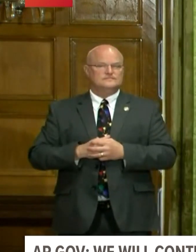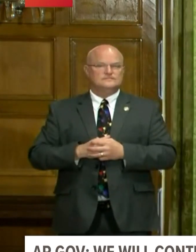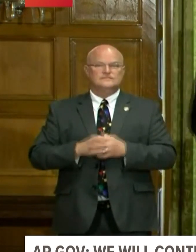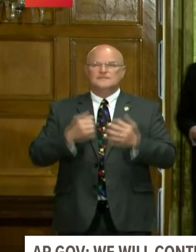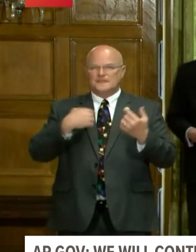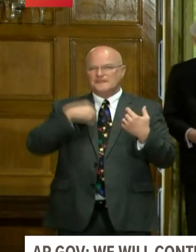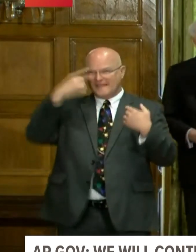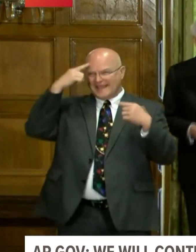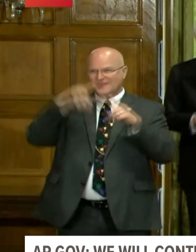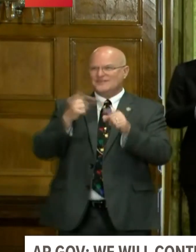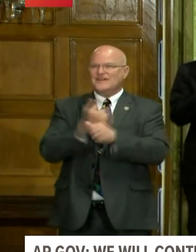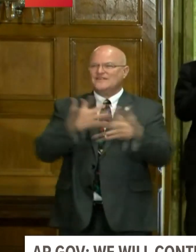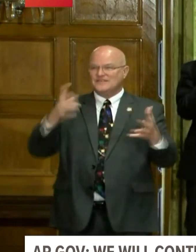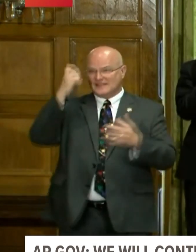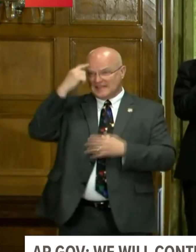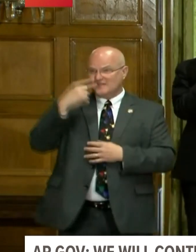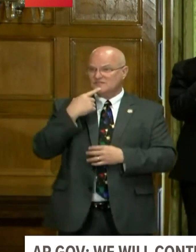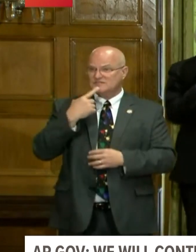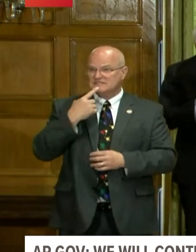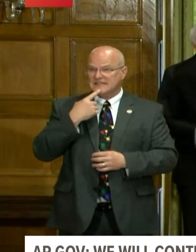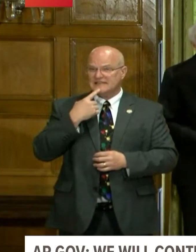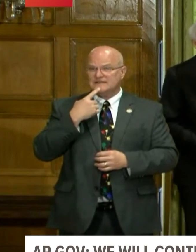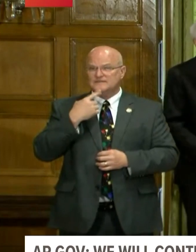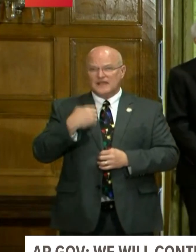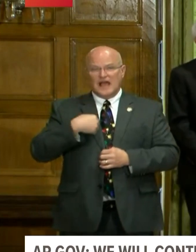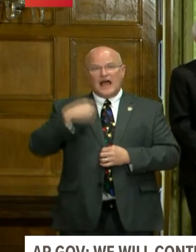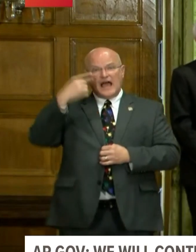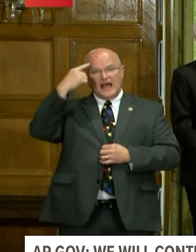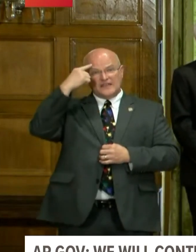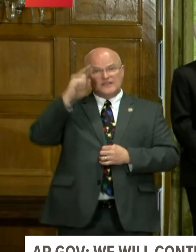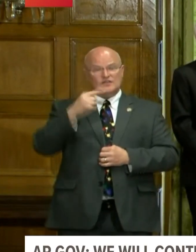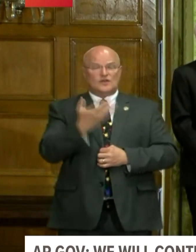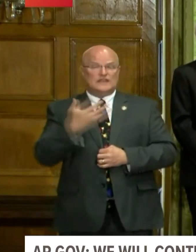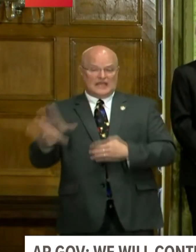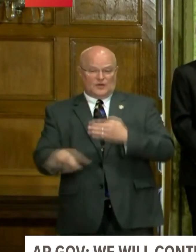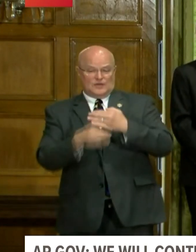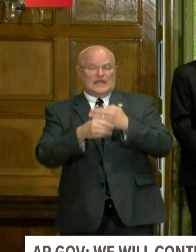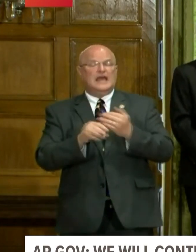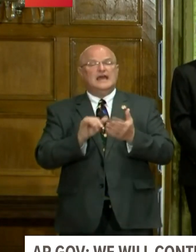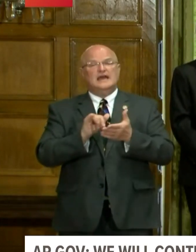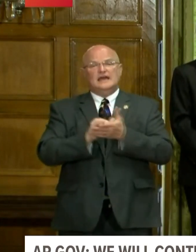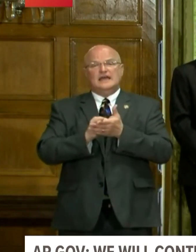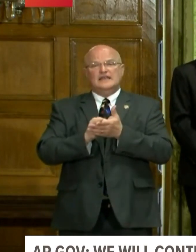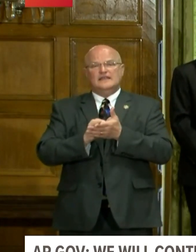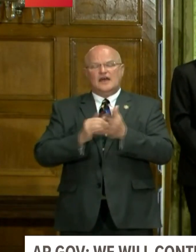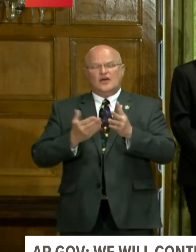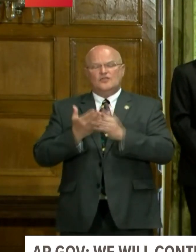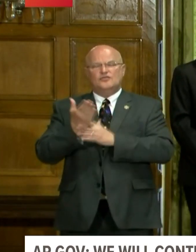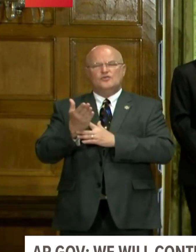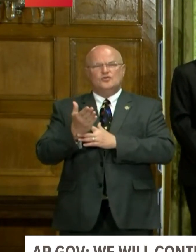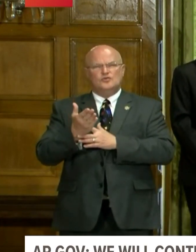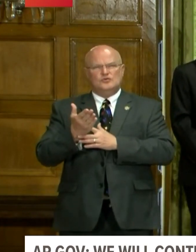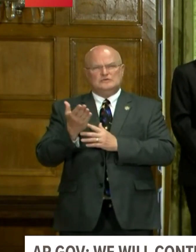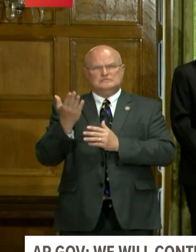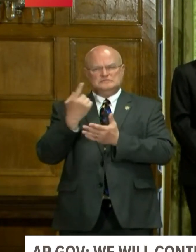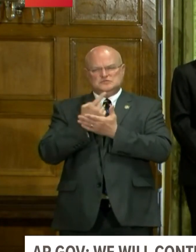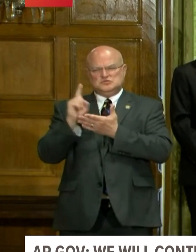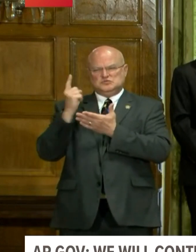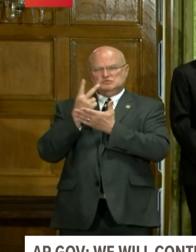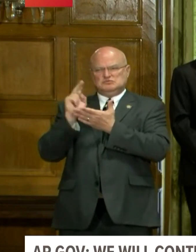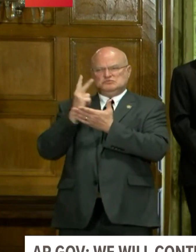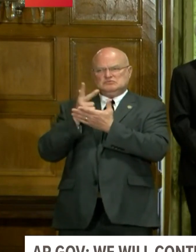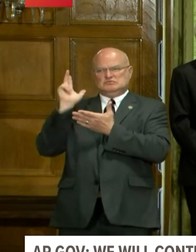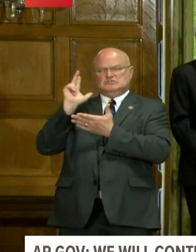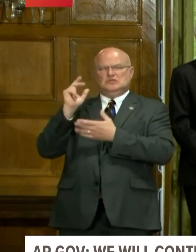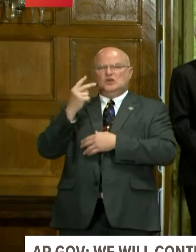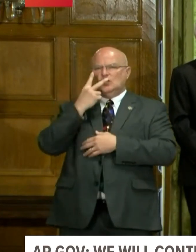I agree with everything the governor has said. I think the only thing I would add to that is that through the course of the last several weeks, we've